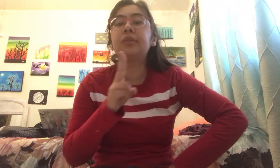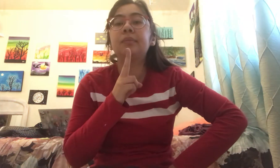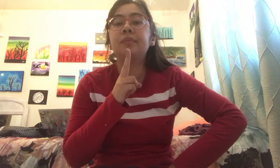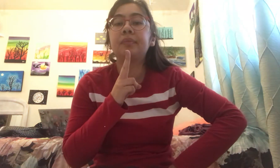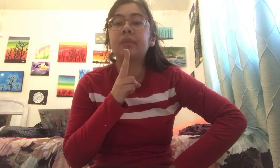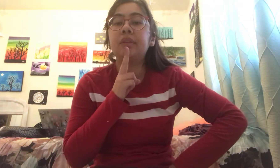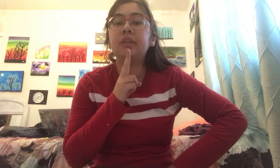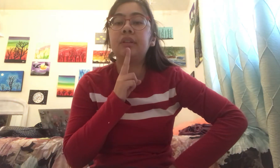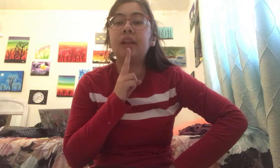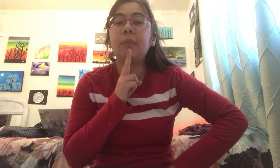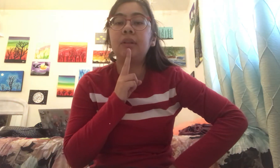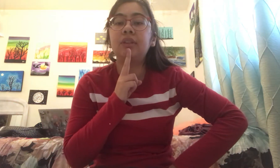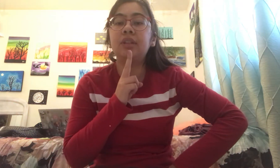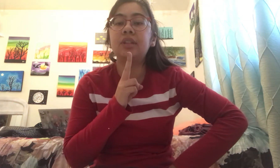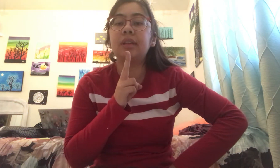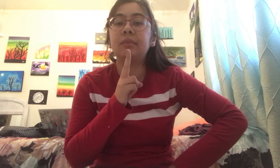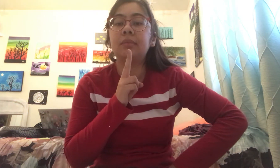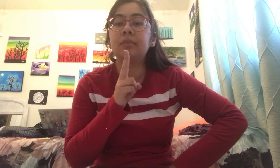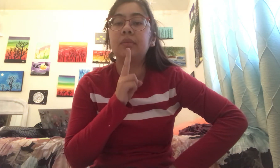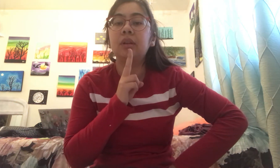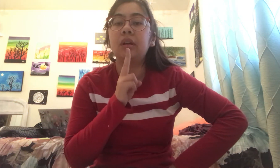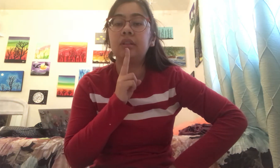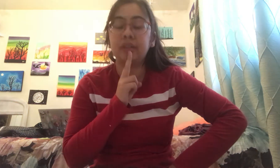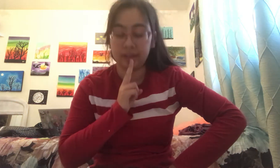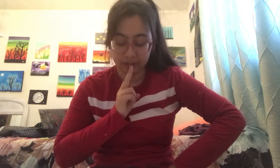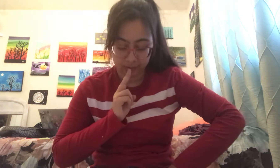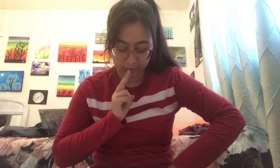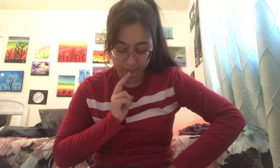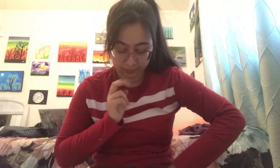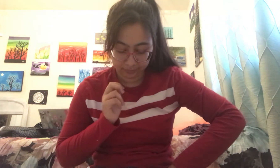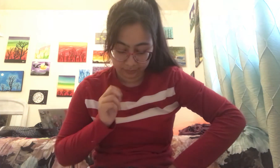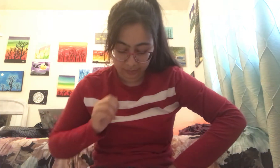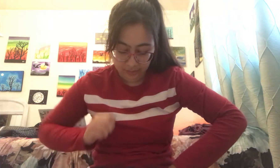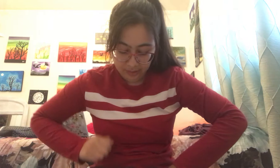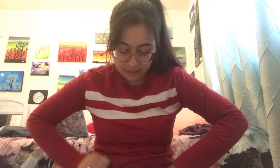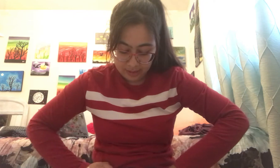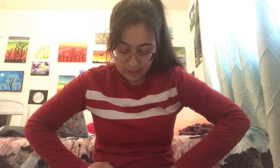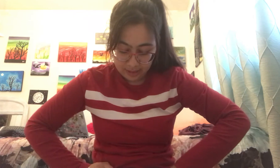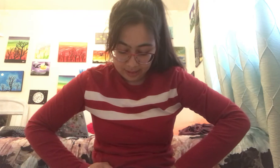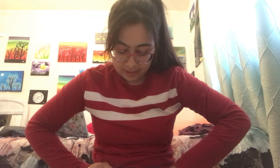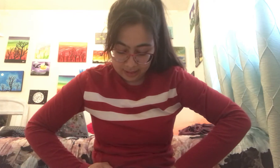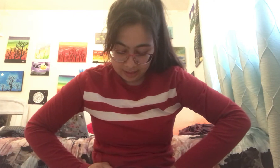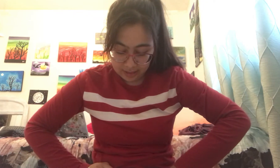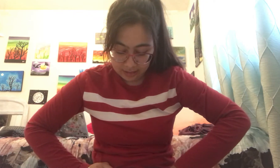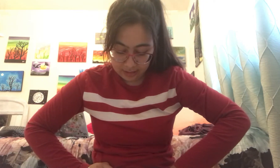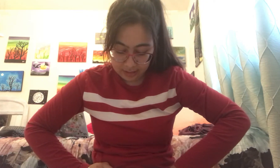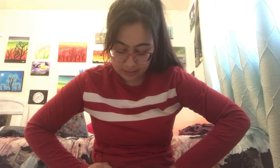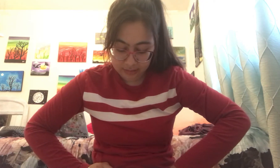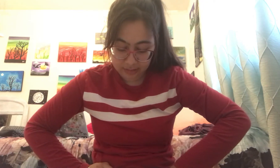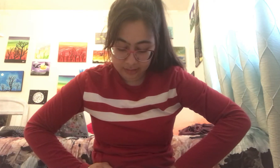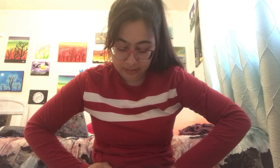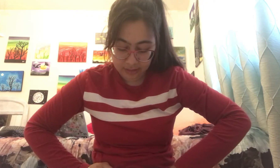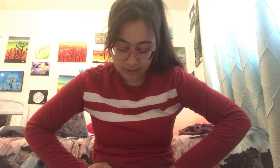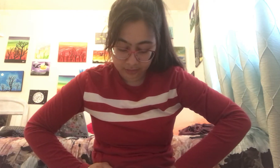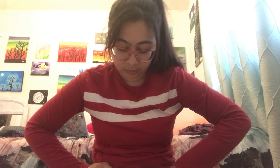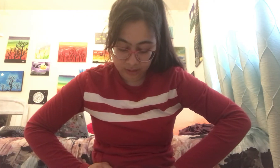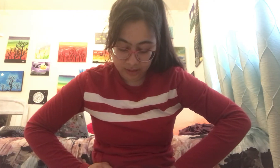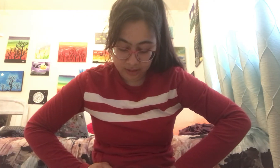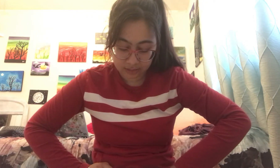you just tap it to your chin Honduras and then it's the next one is